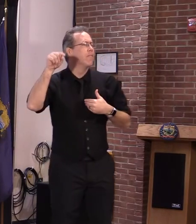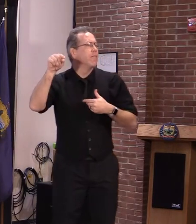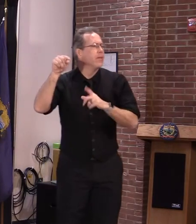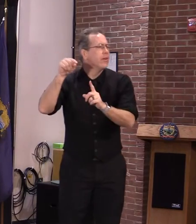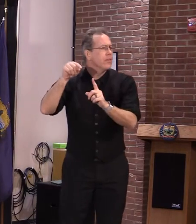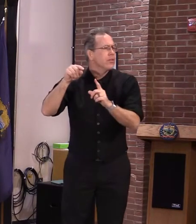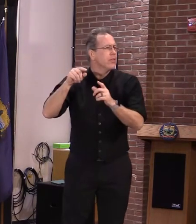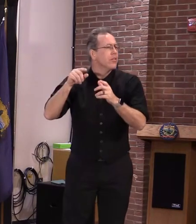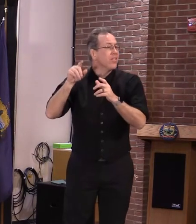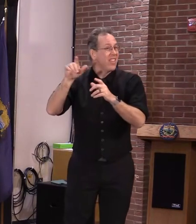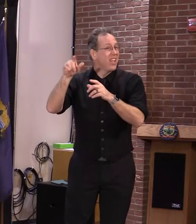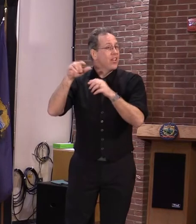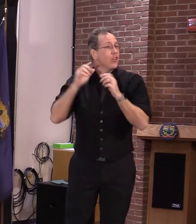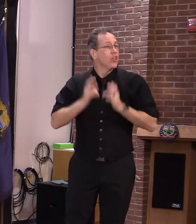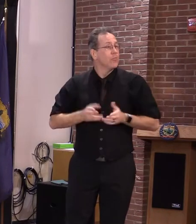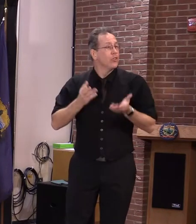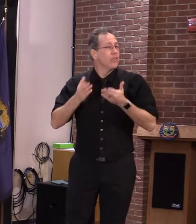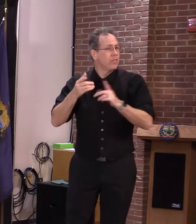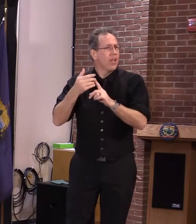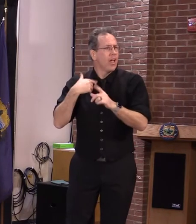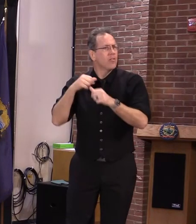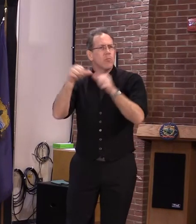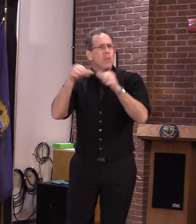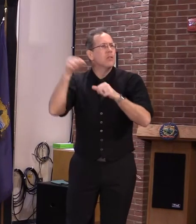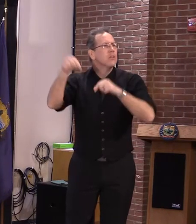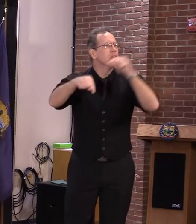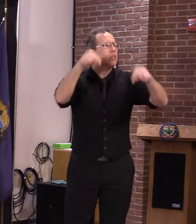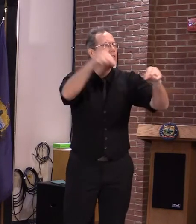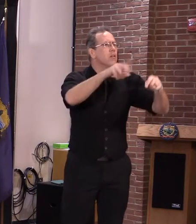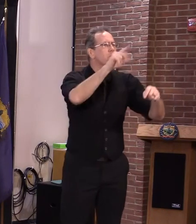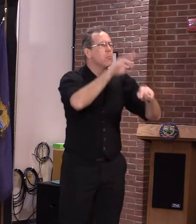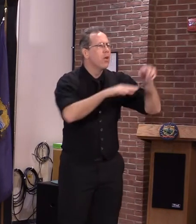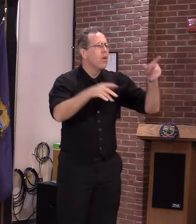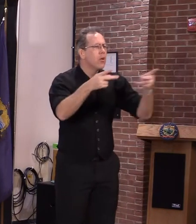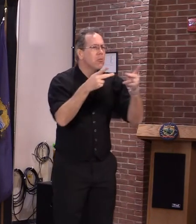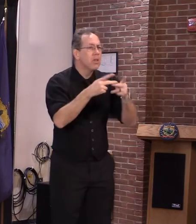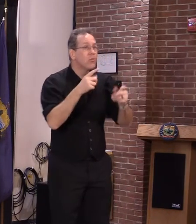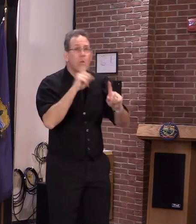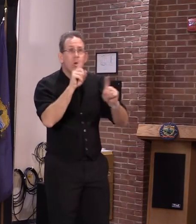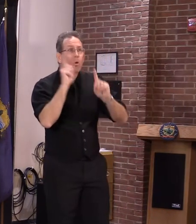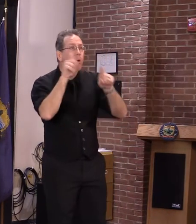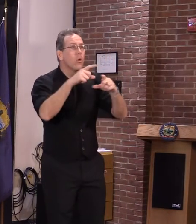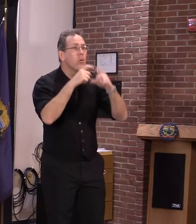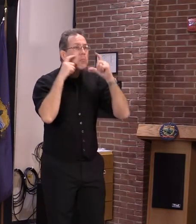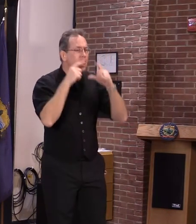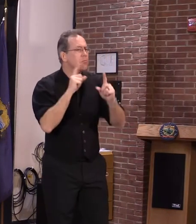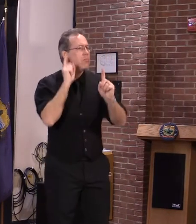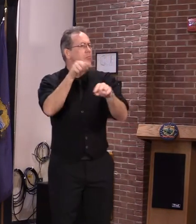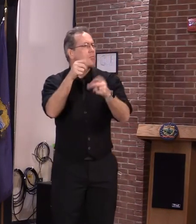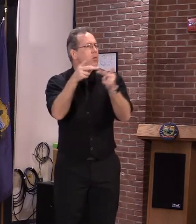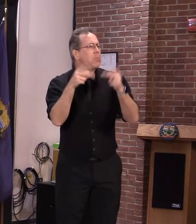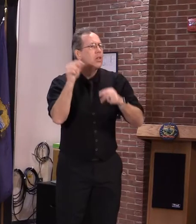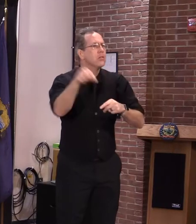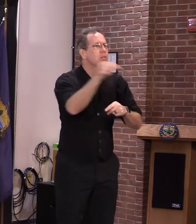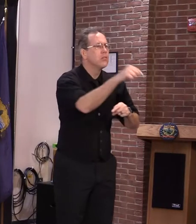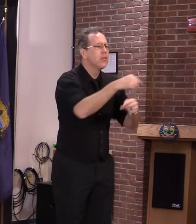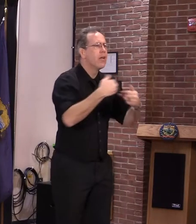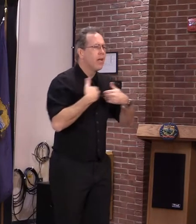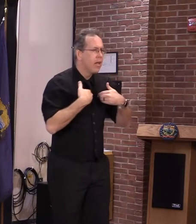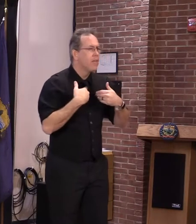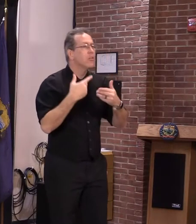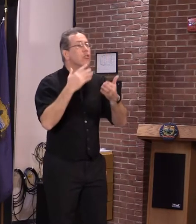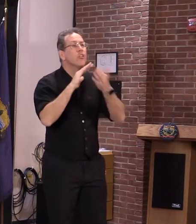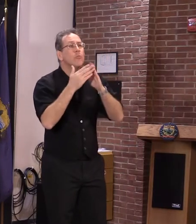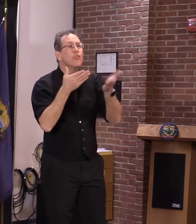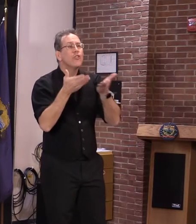particular districts. So if Vermonters are listening and they need masks, the first call I would suggest is to any community service agency that